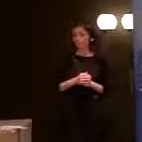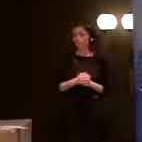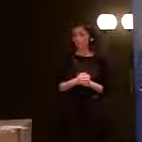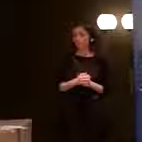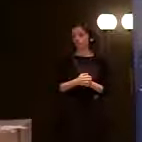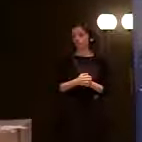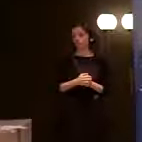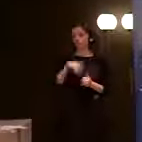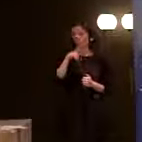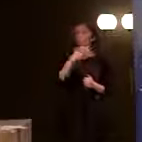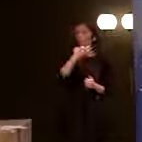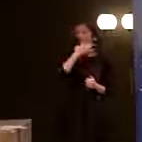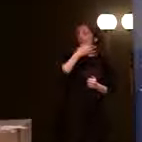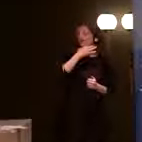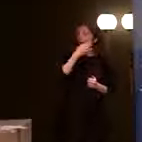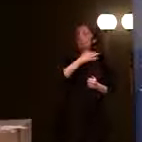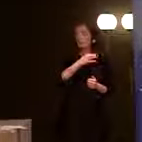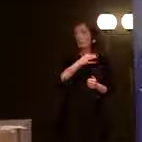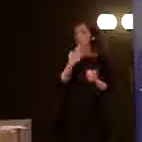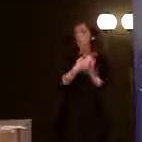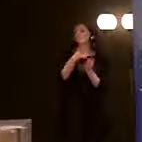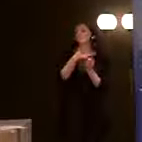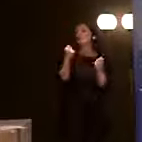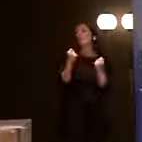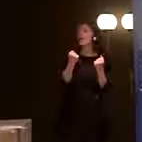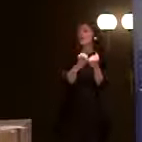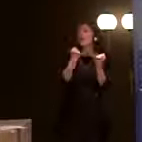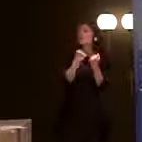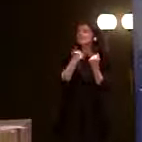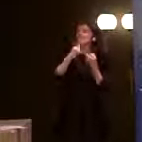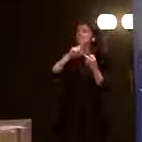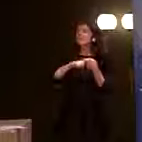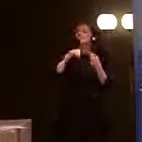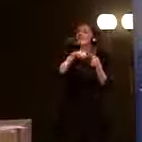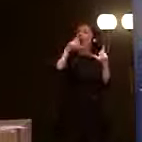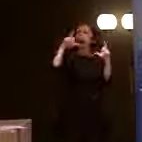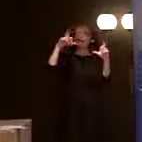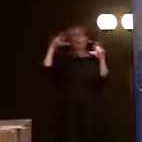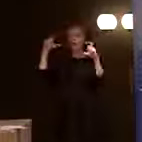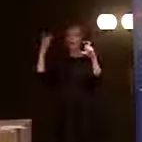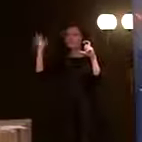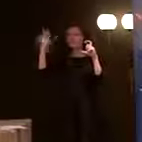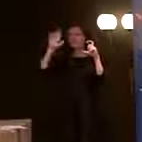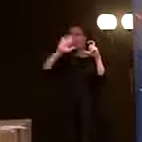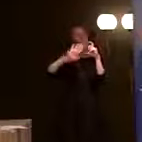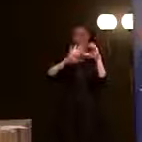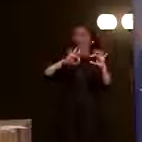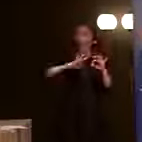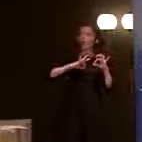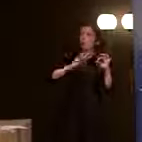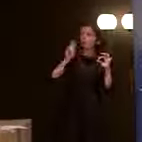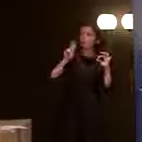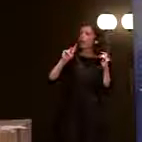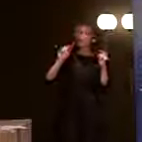realize that the shadow has moved, which is a way for them to understand, oh, okay, therefore the sun is